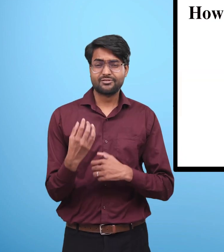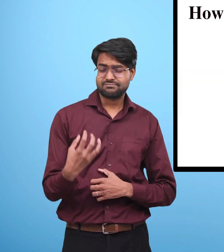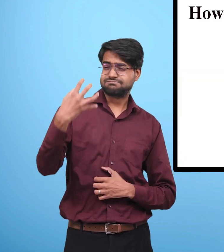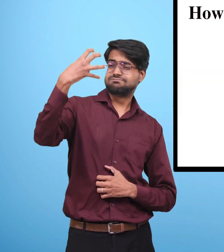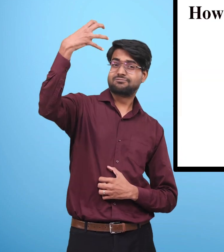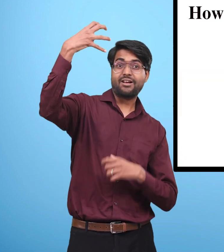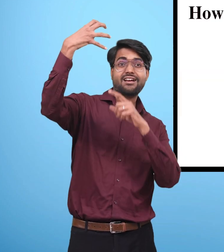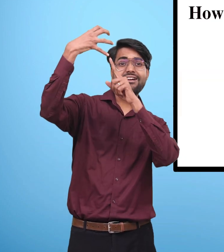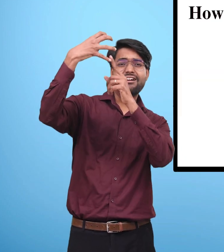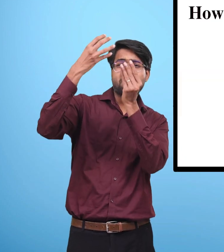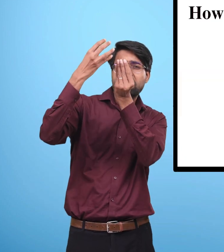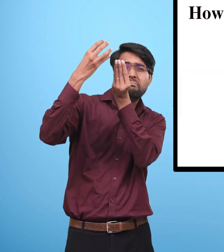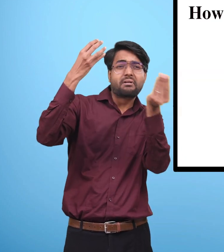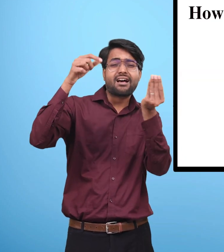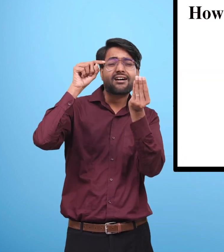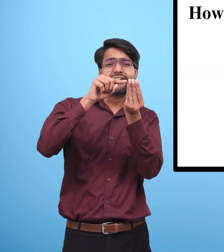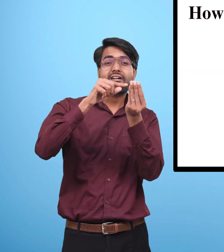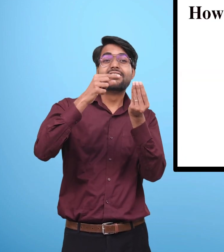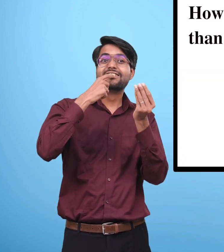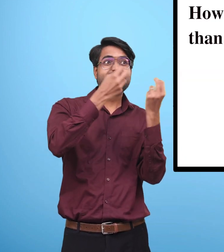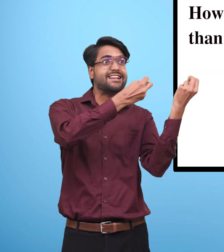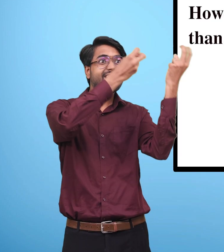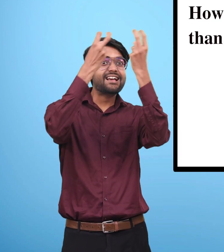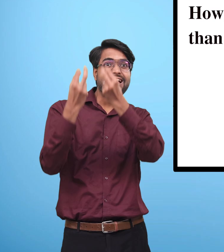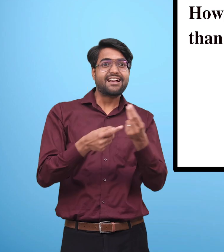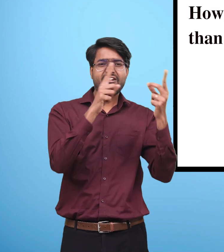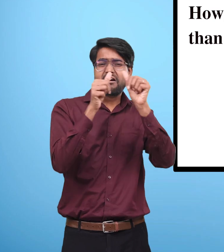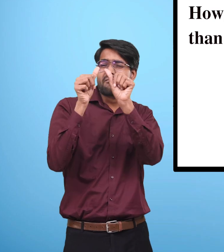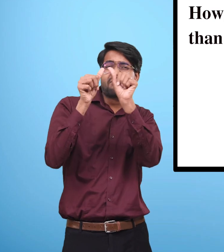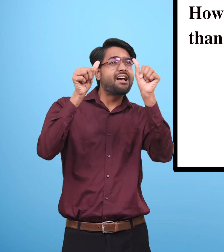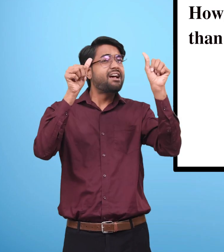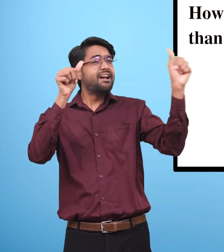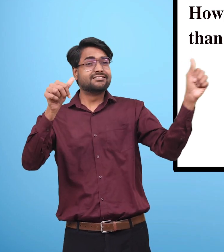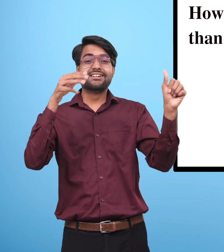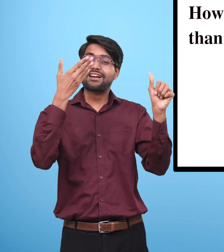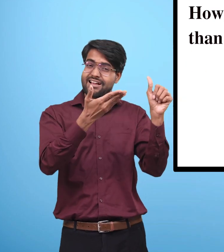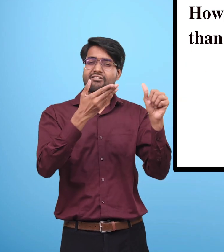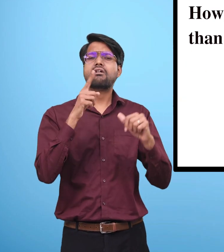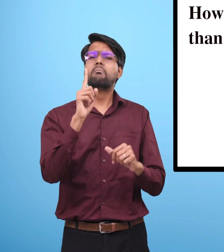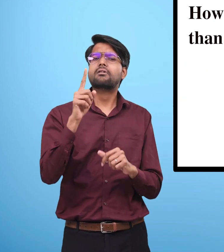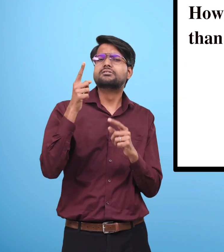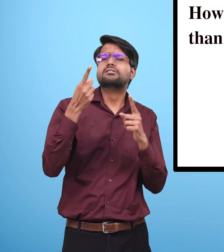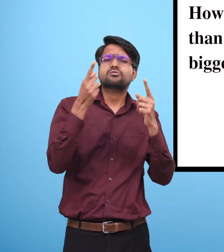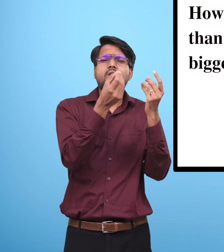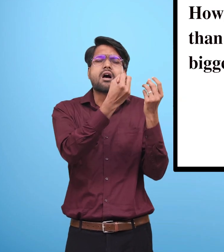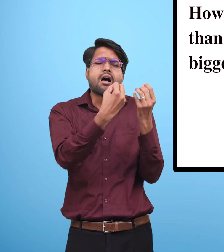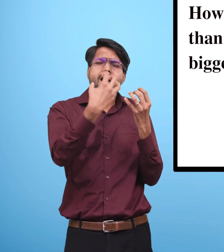However, the sun is much closer to us than the other stars. Hence, it appears much bigger than